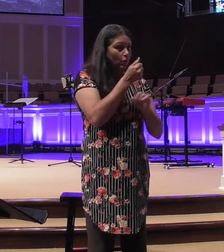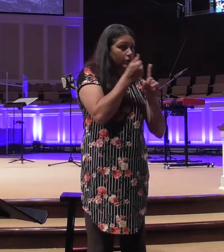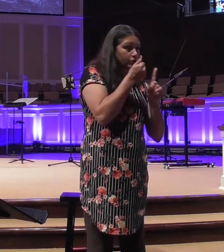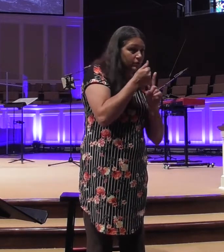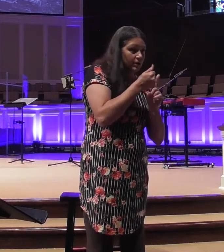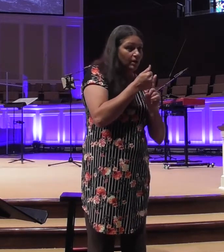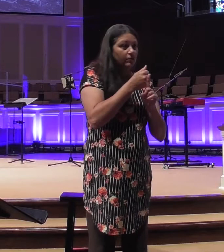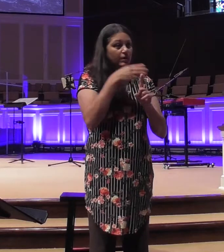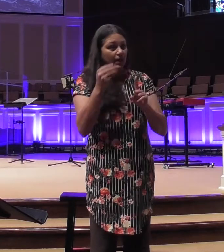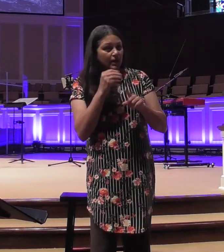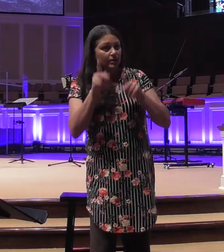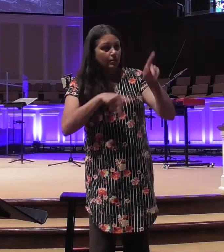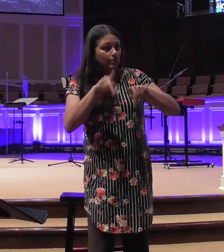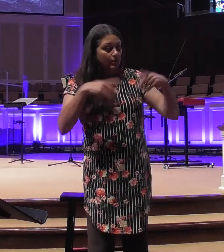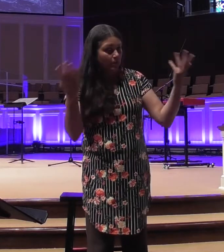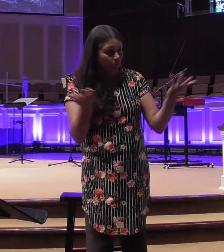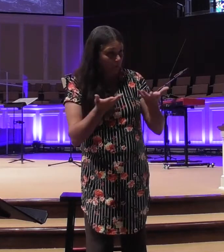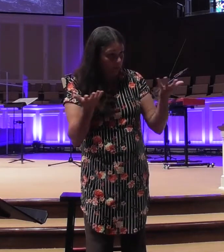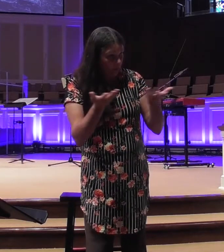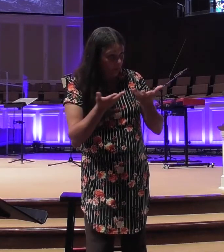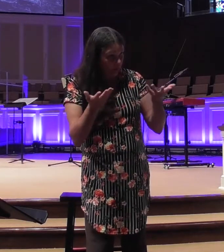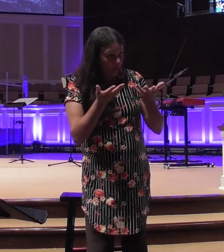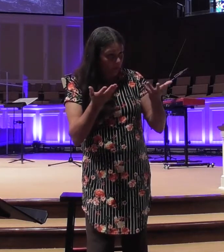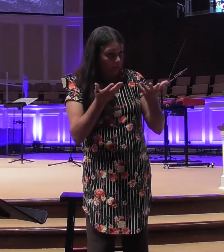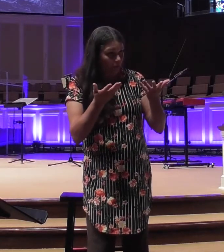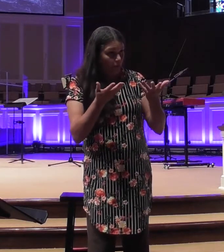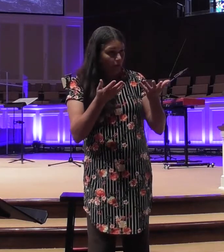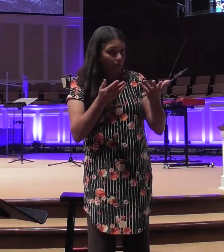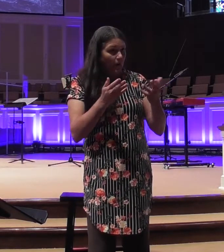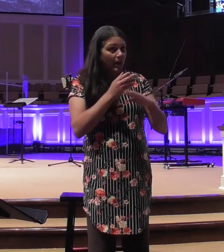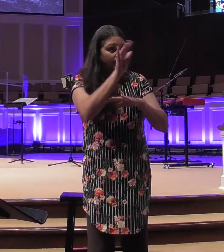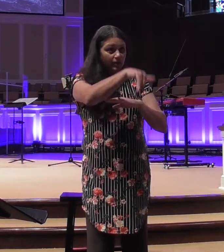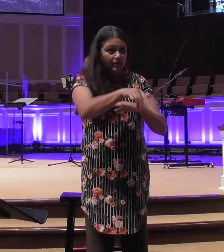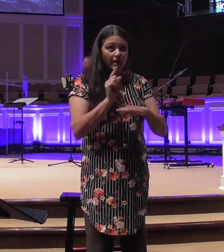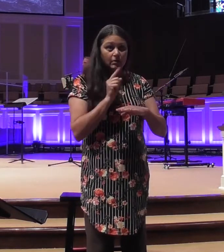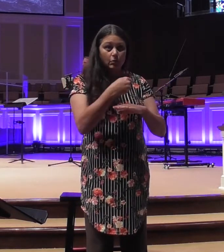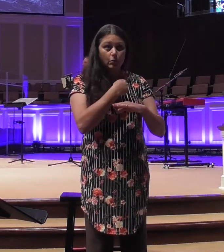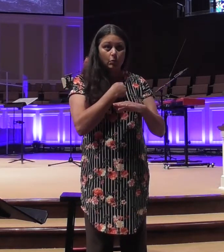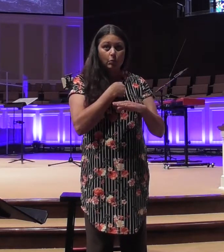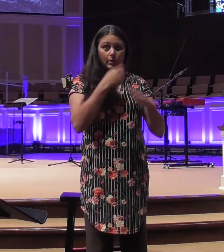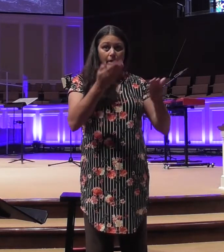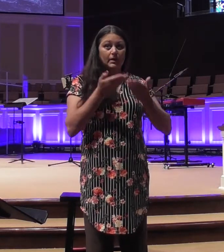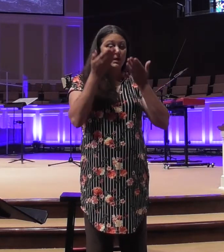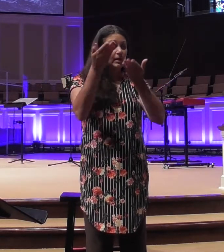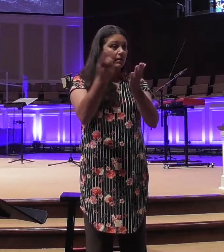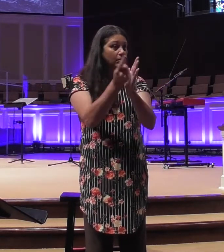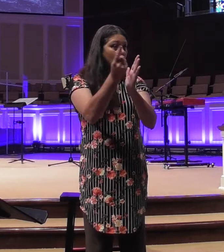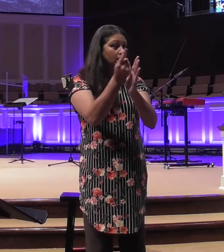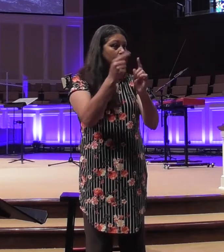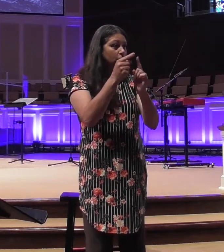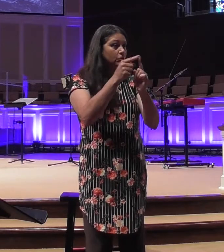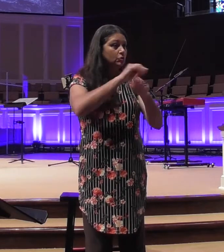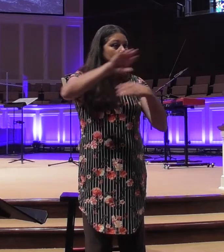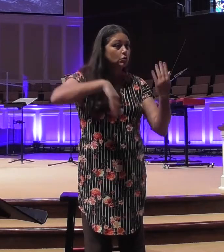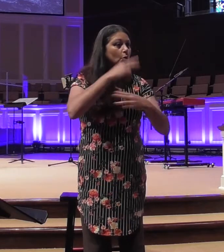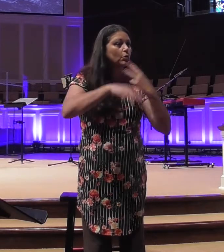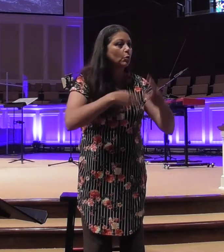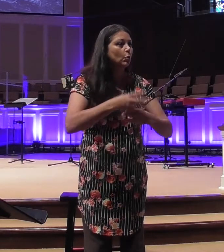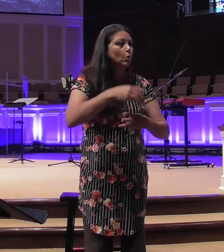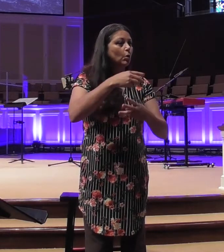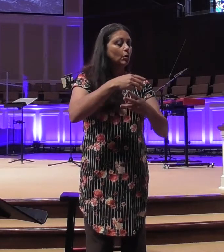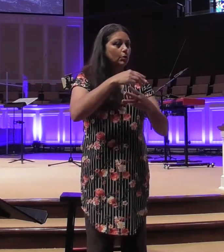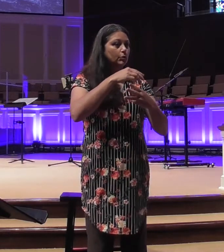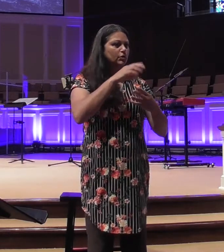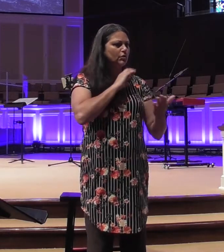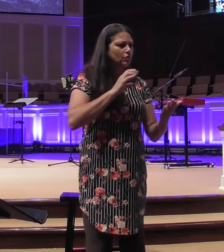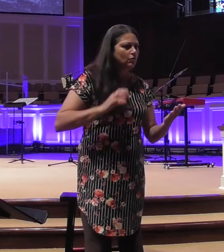you, and together we present the gospel to the world. Christ for us and in us